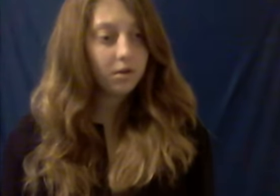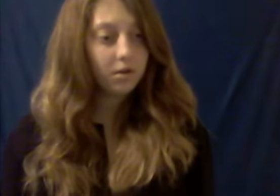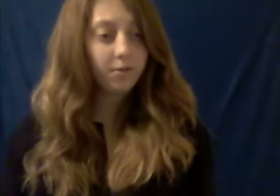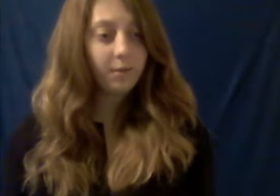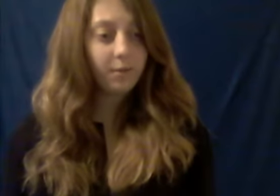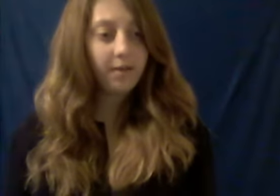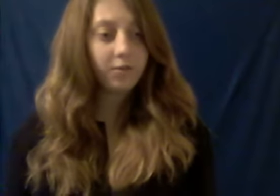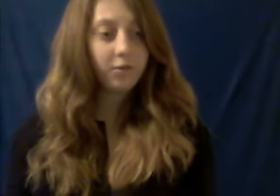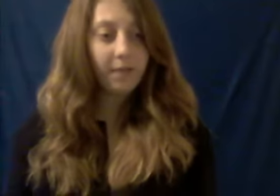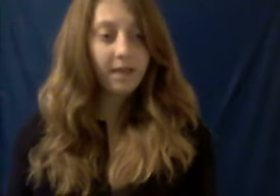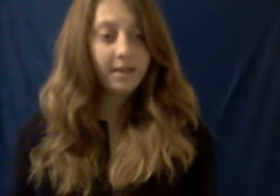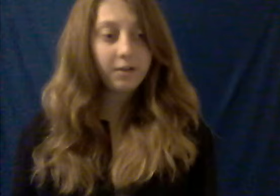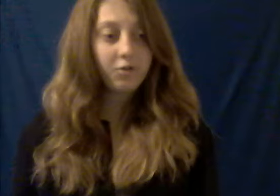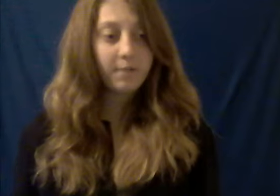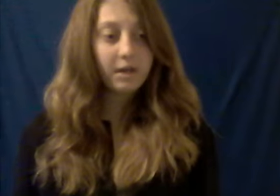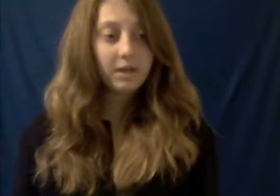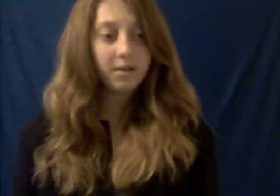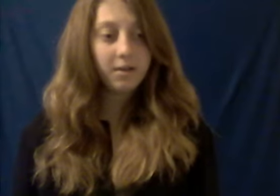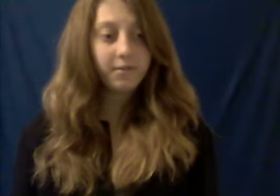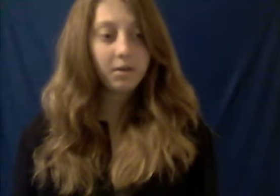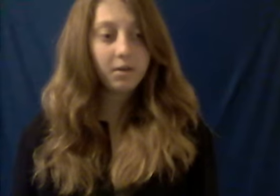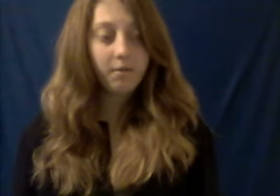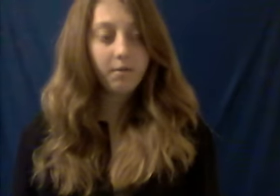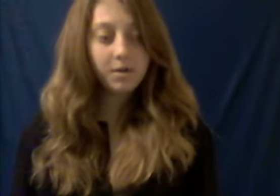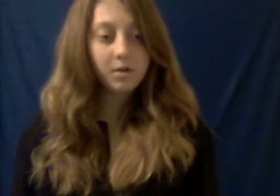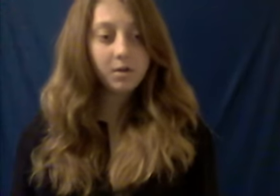Okay, so will I have to pay that extra money if I go over?